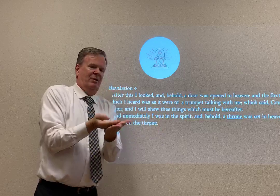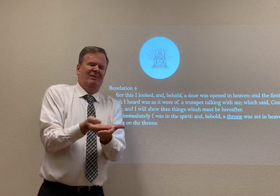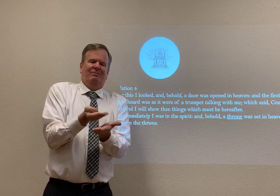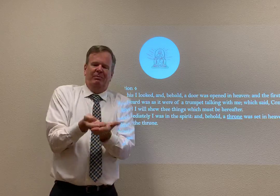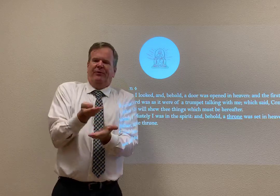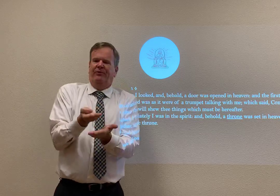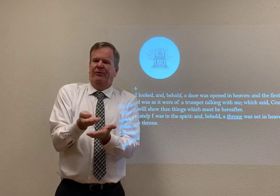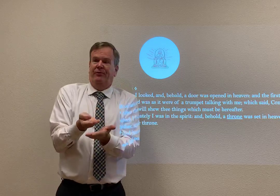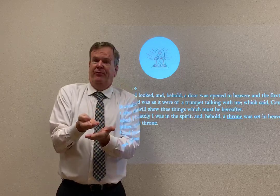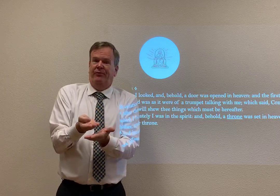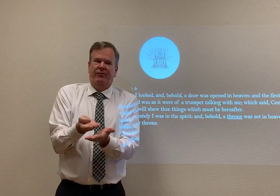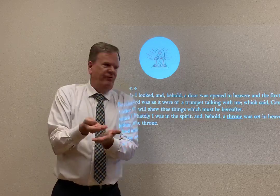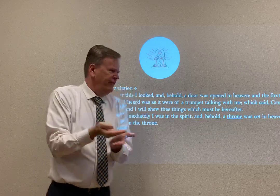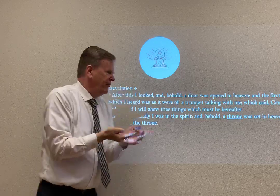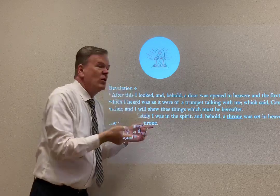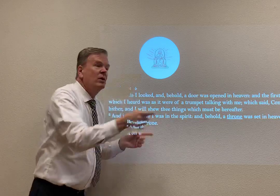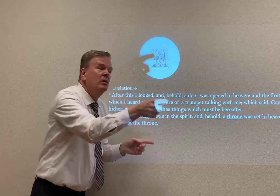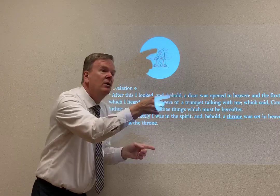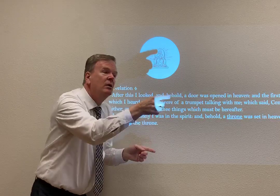Starts from that one.